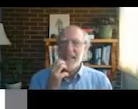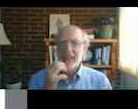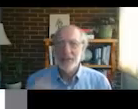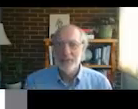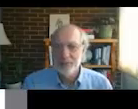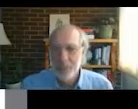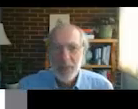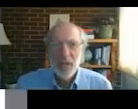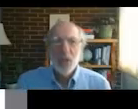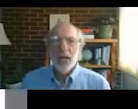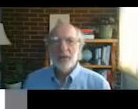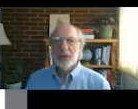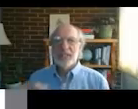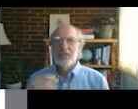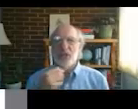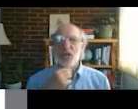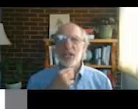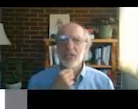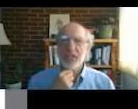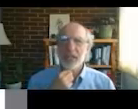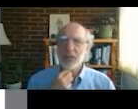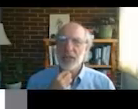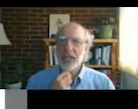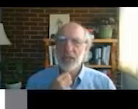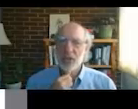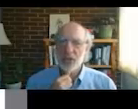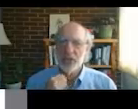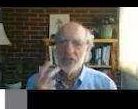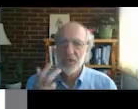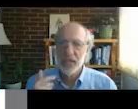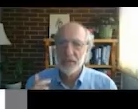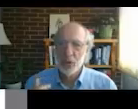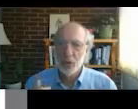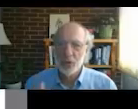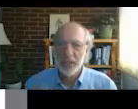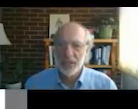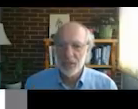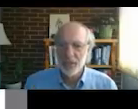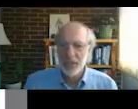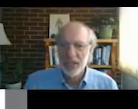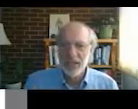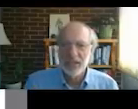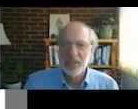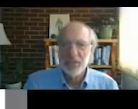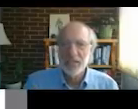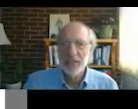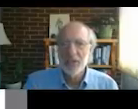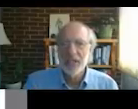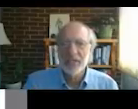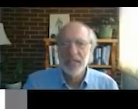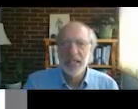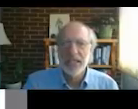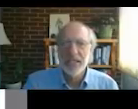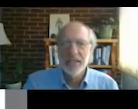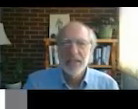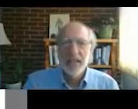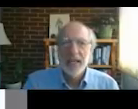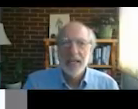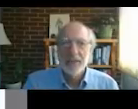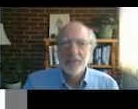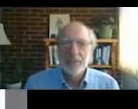Okay. I've already talked about the use of vocal training, so I'm not going to spend time on this